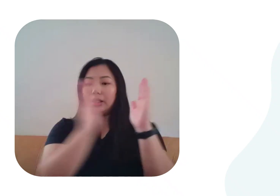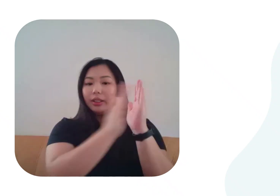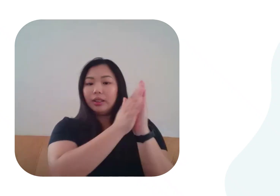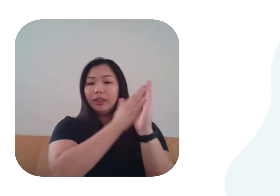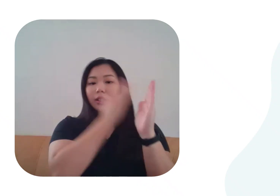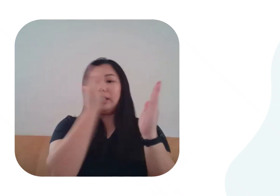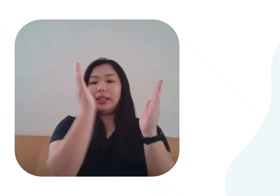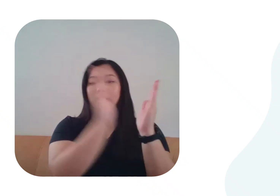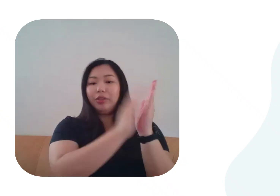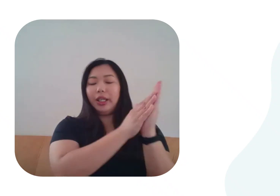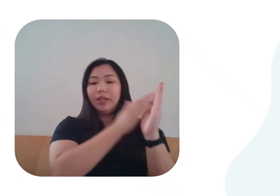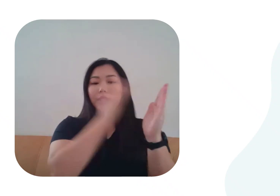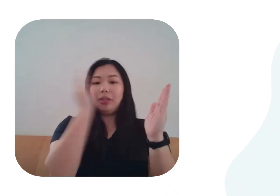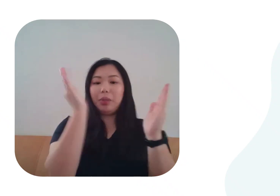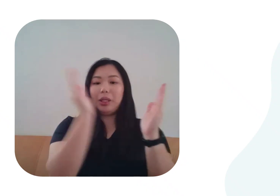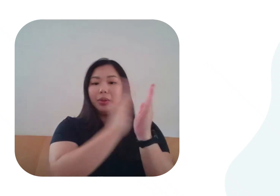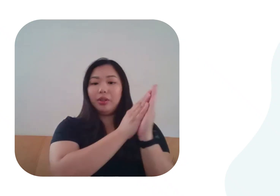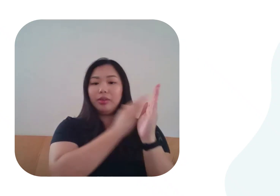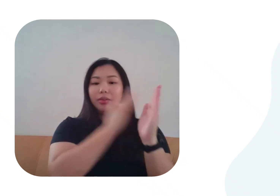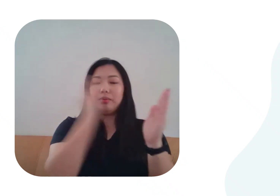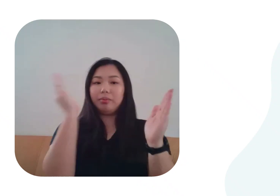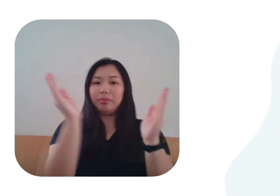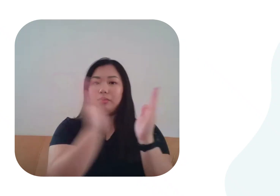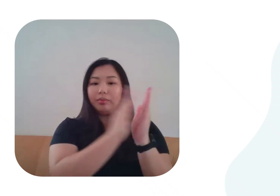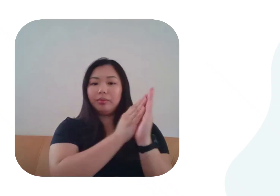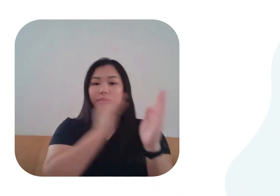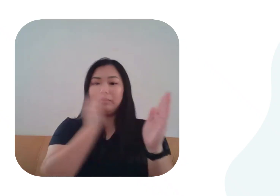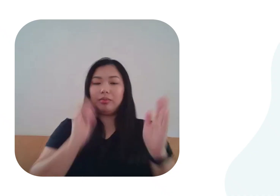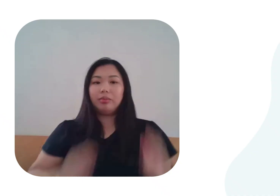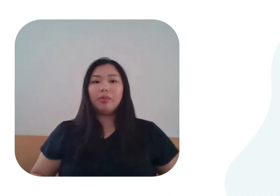Paper, as if you're counting paper.